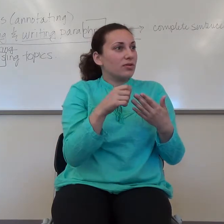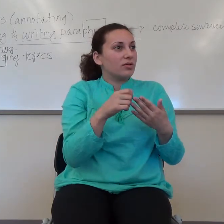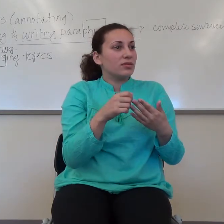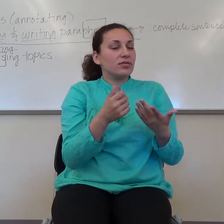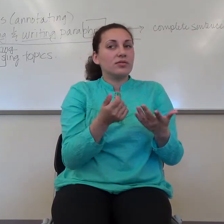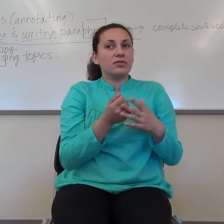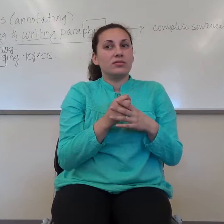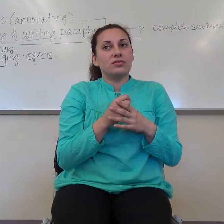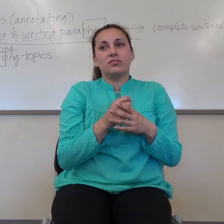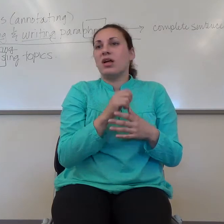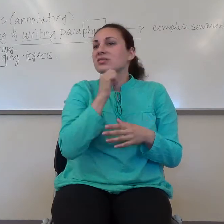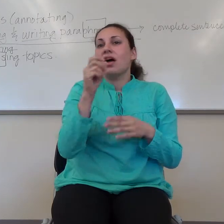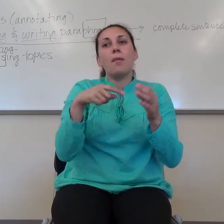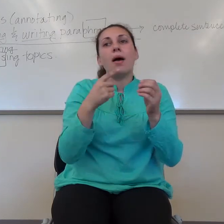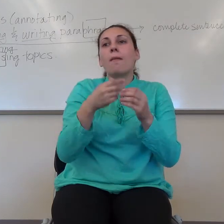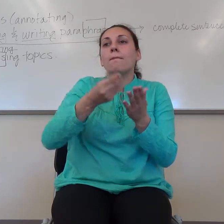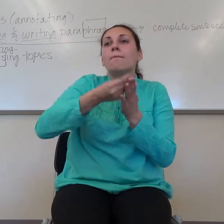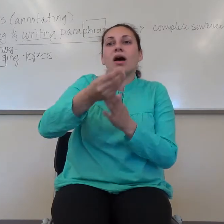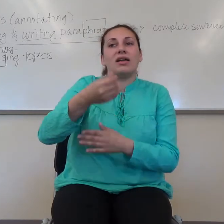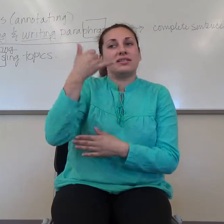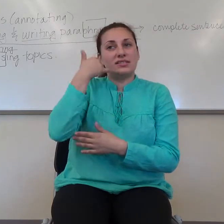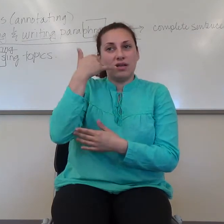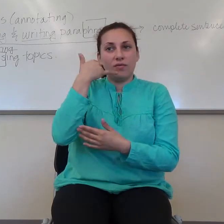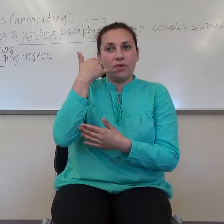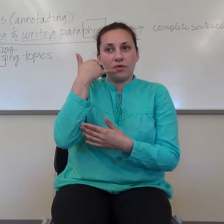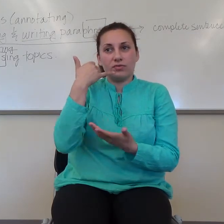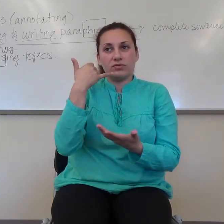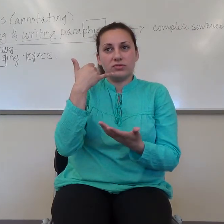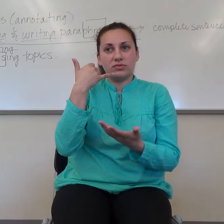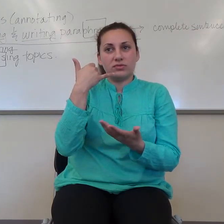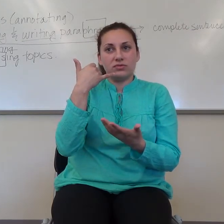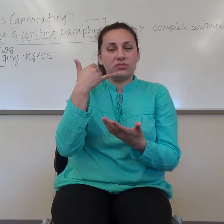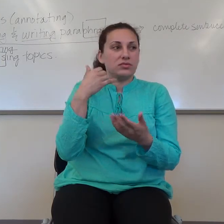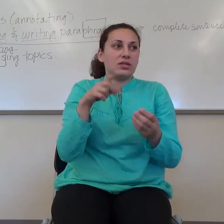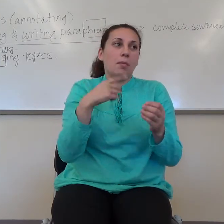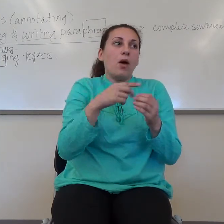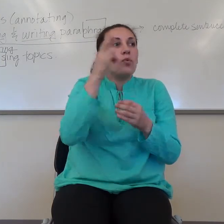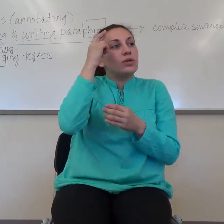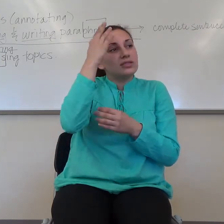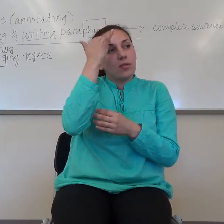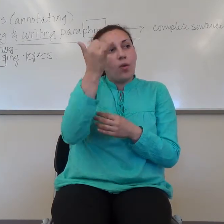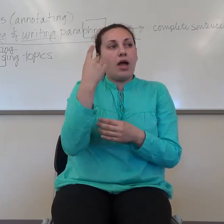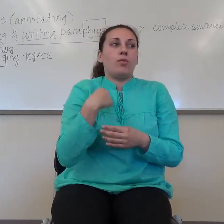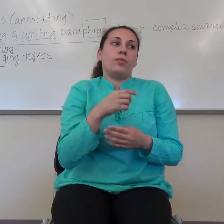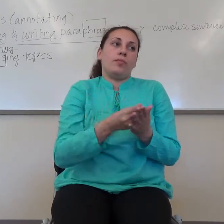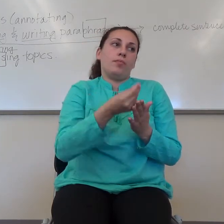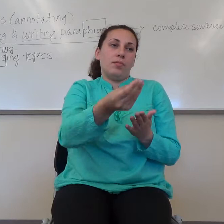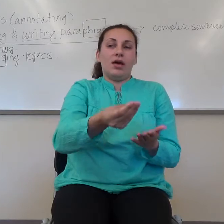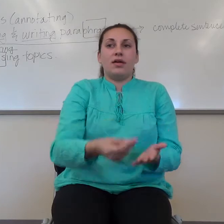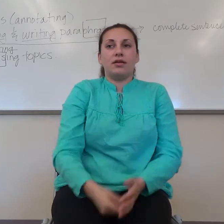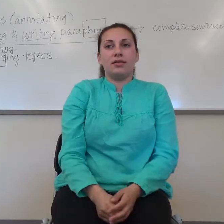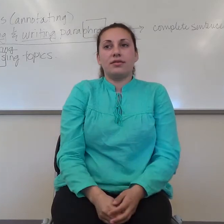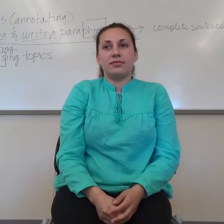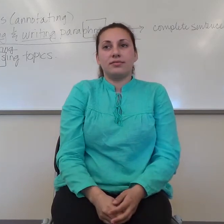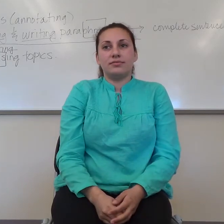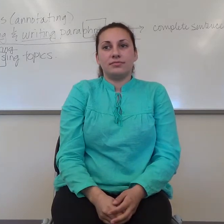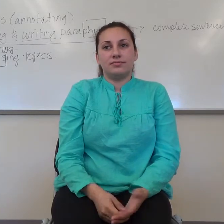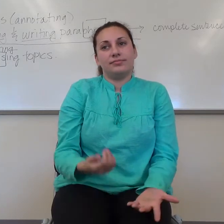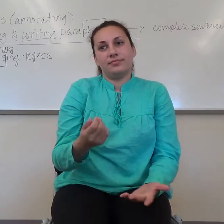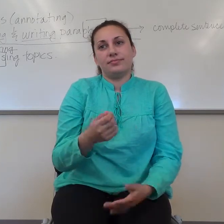that's what people tend to do. They tend to pull out something that's familiar and say, okay, this must be the topic. And it's not. And then you totally miss what's going